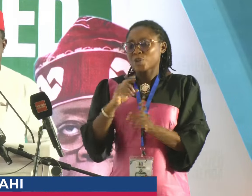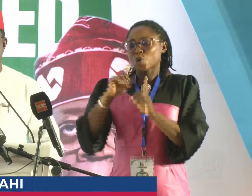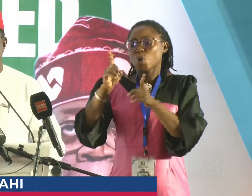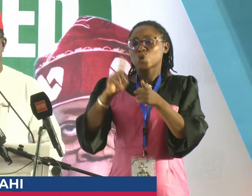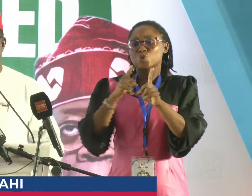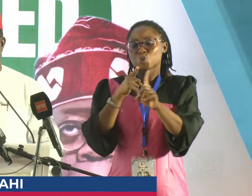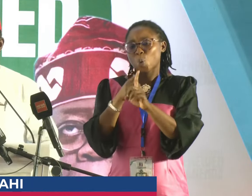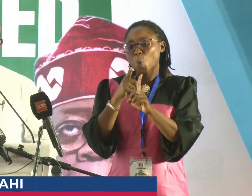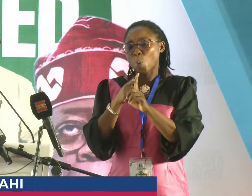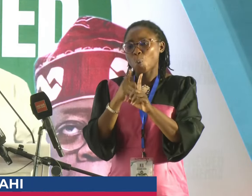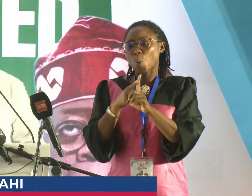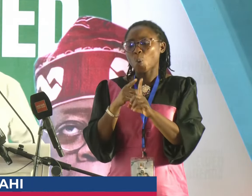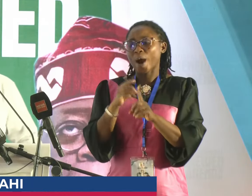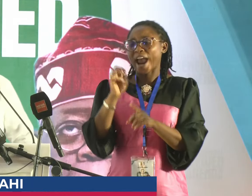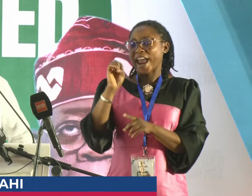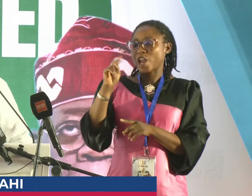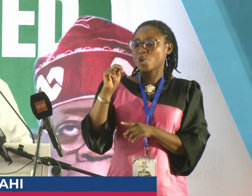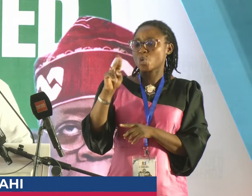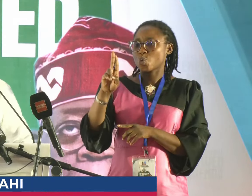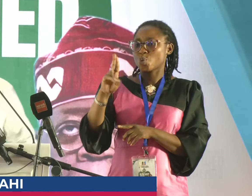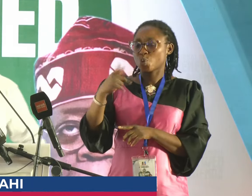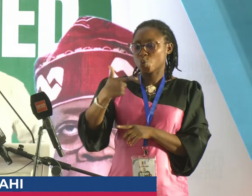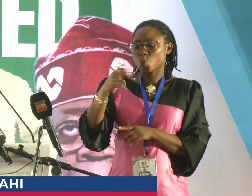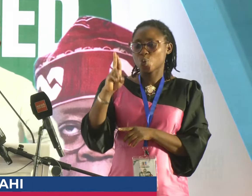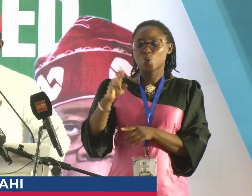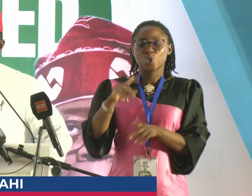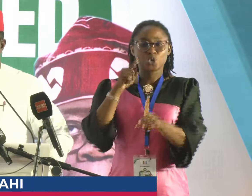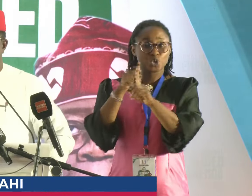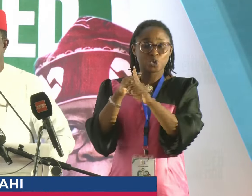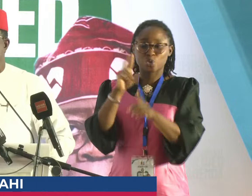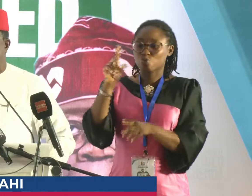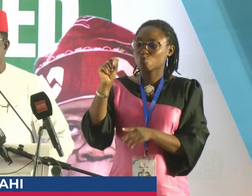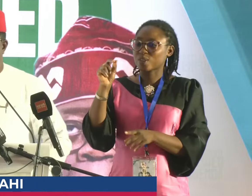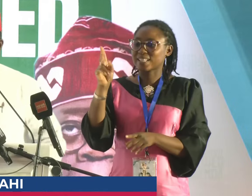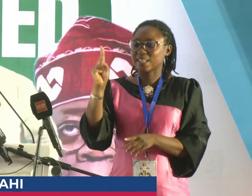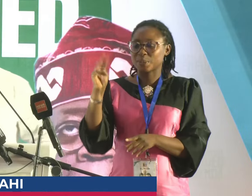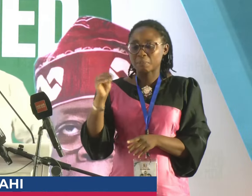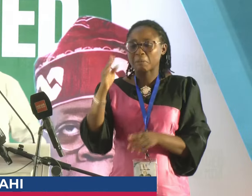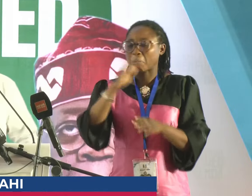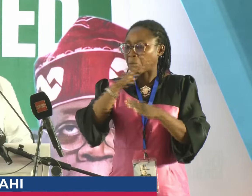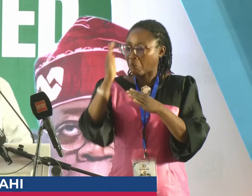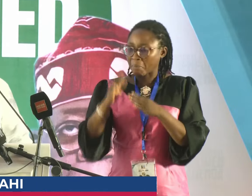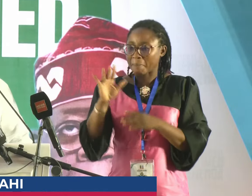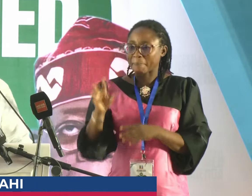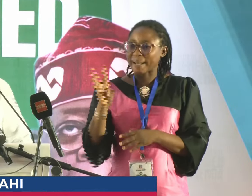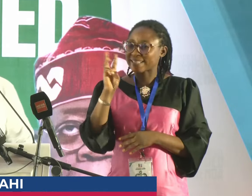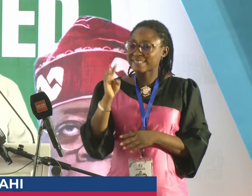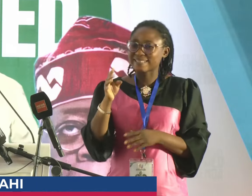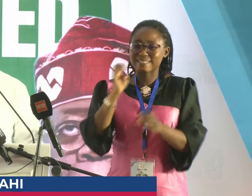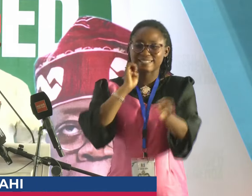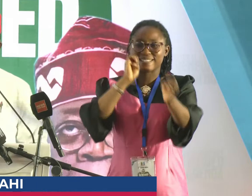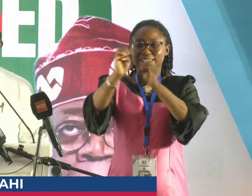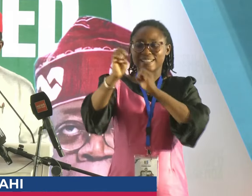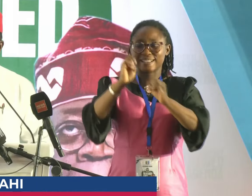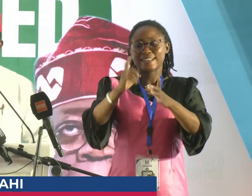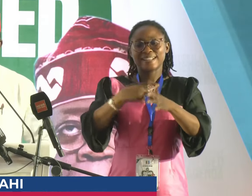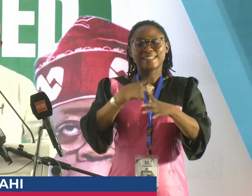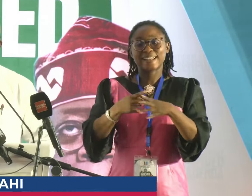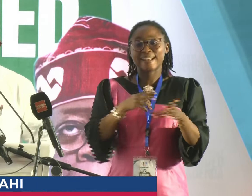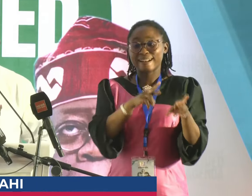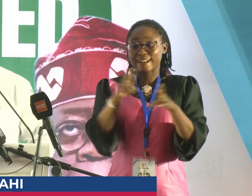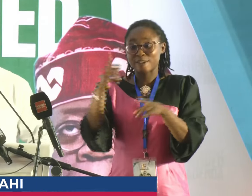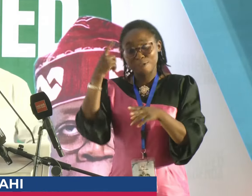going towards Eleko Junction. 20 kilometers is completed by 6 lanes, and it is there